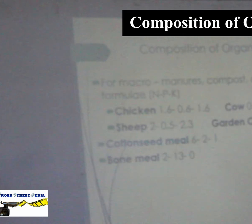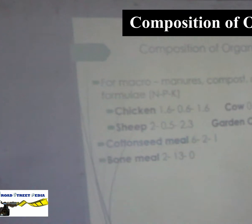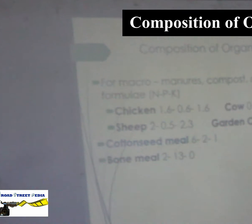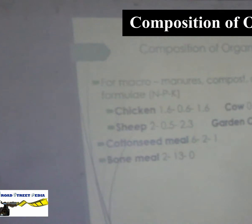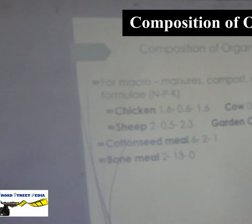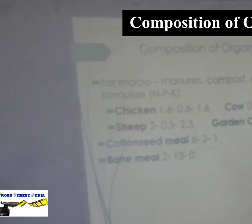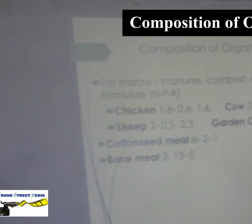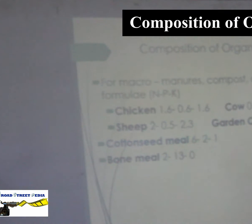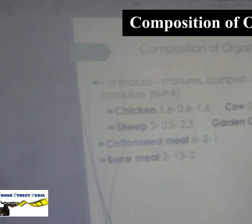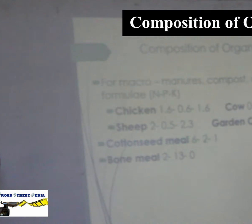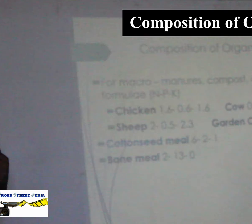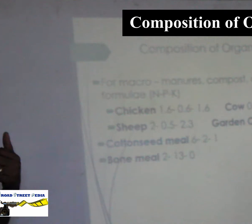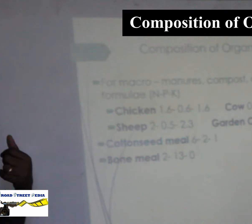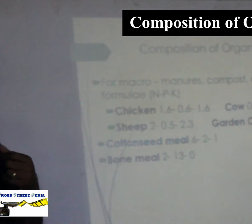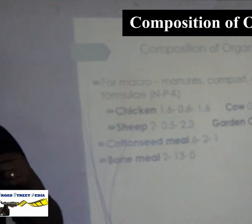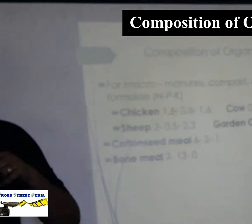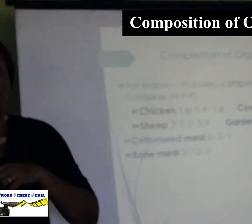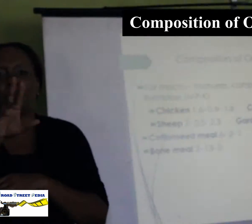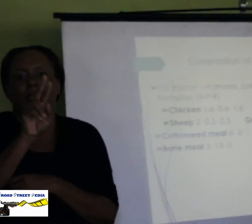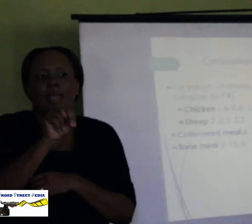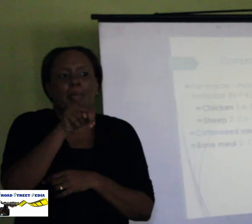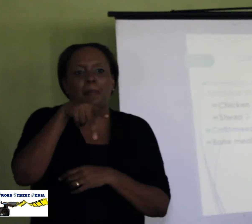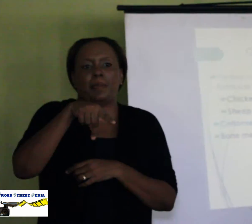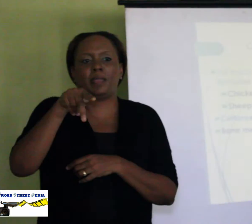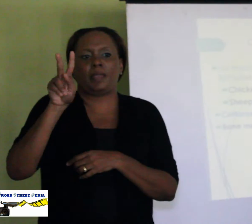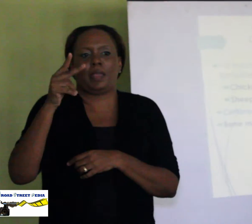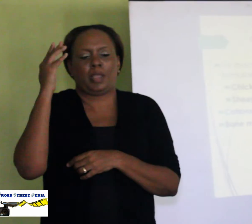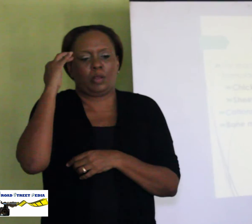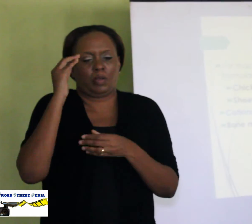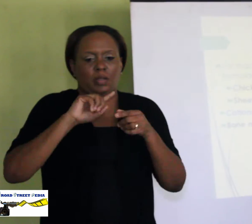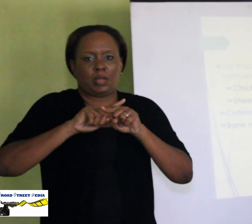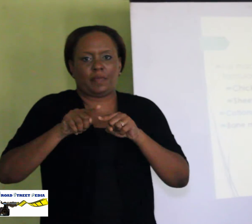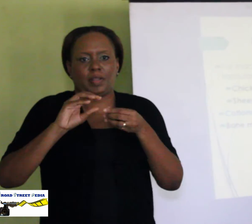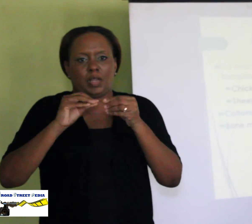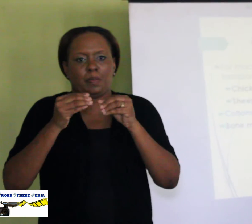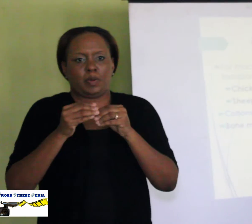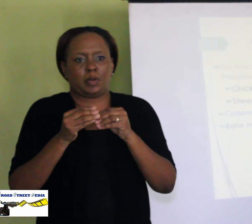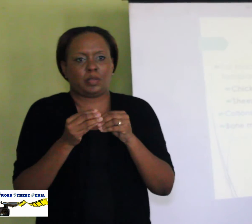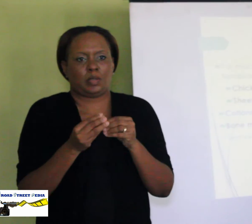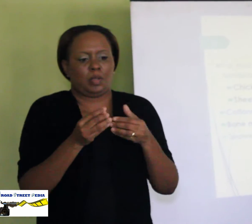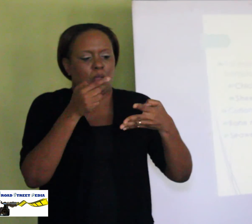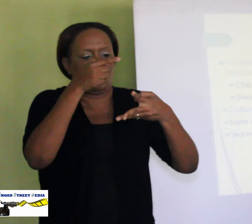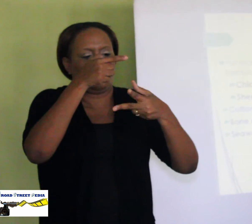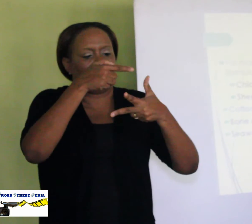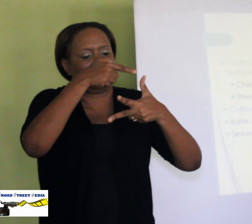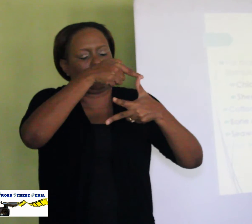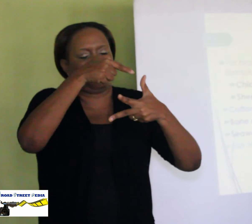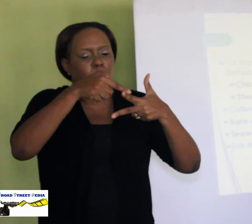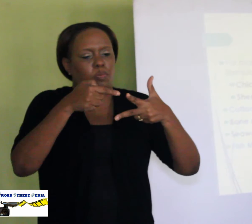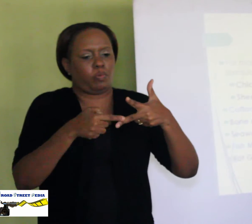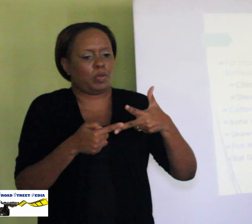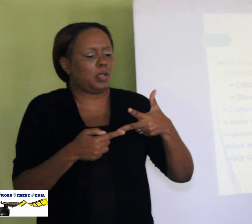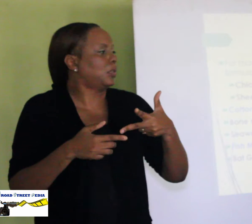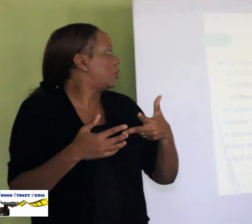in the ratio that depicts the nitrogen, the phosphorus, and the potassium.